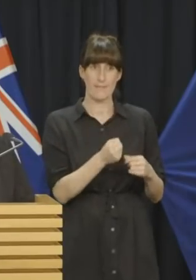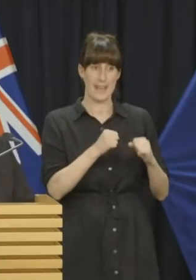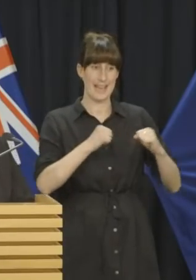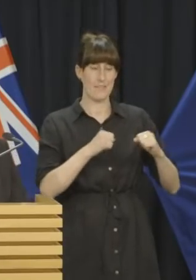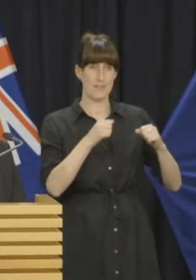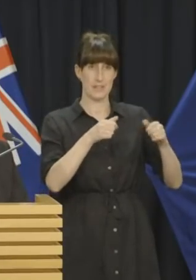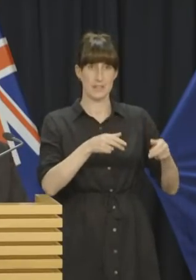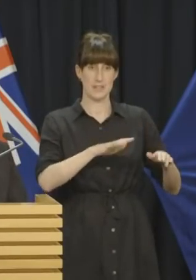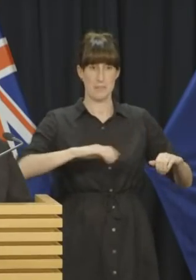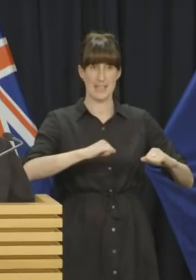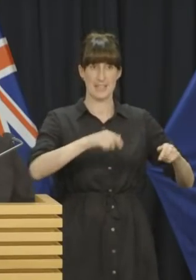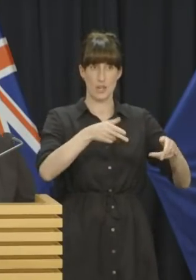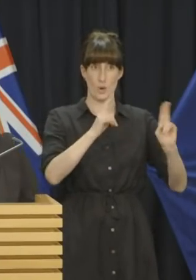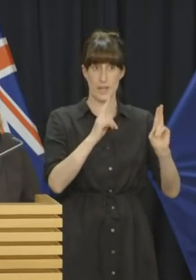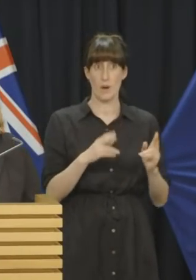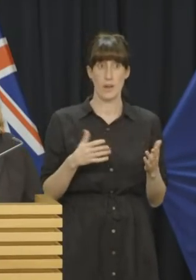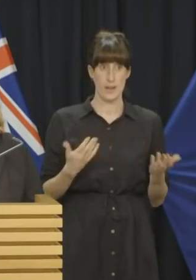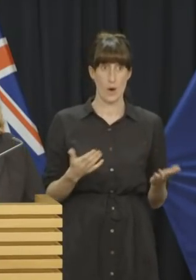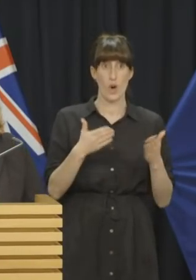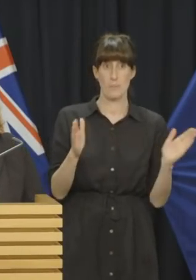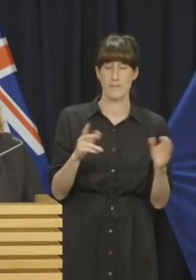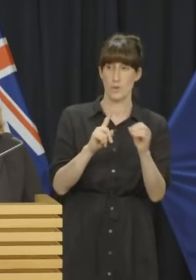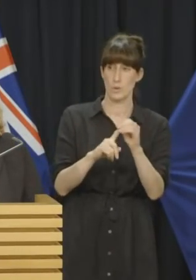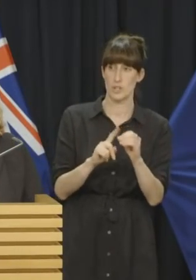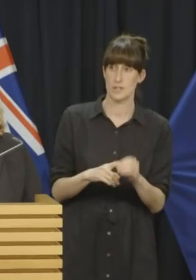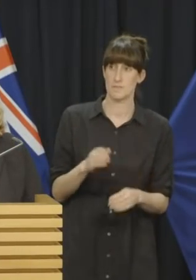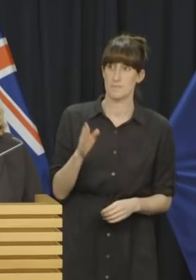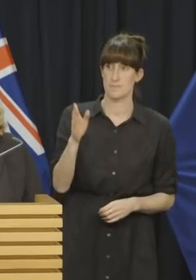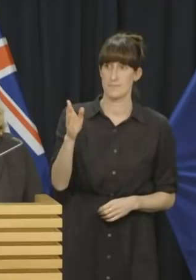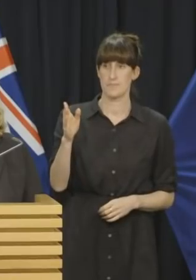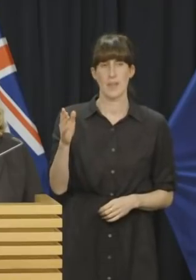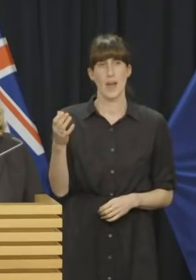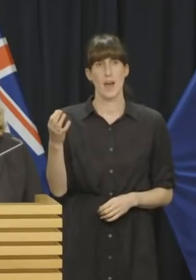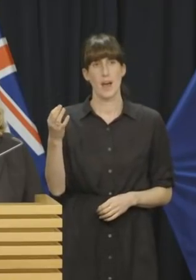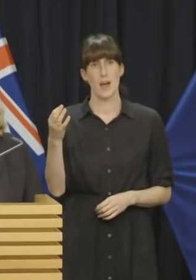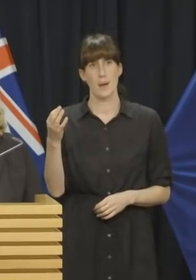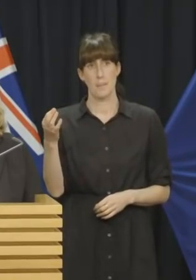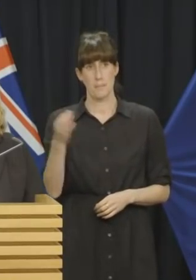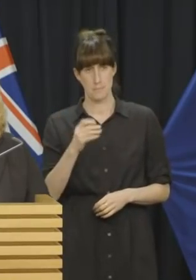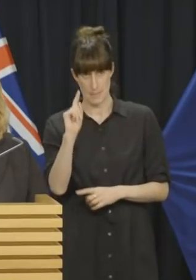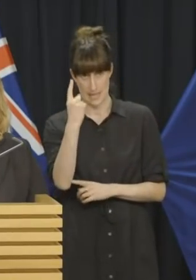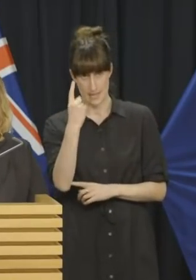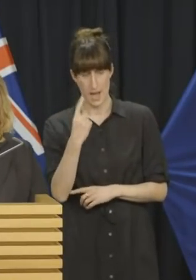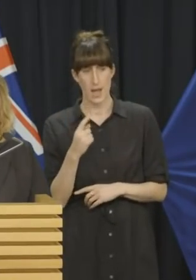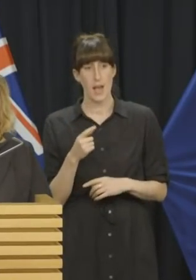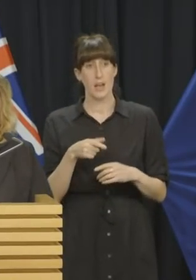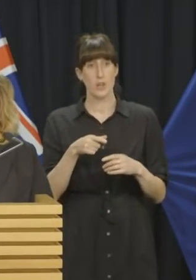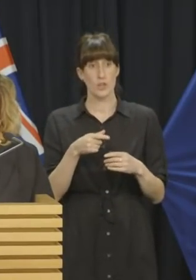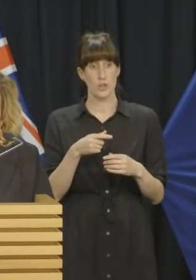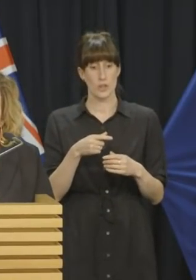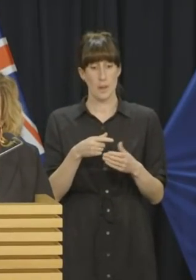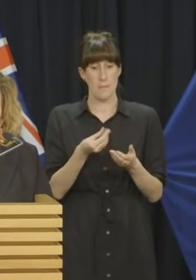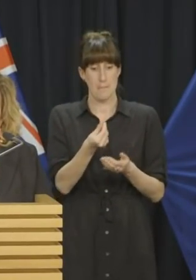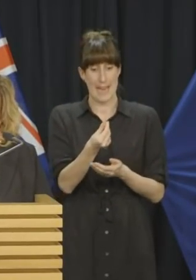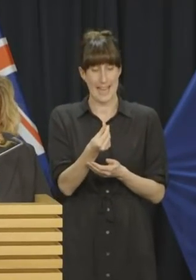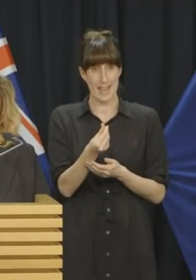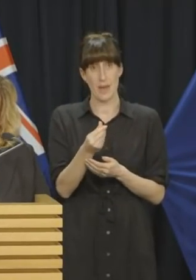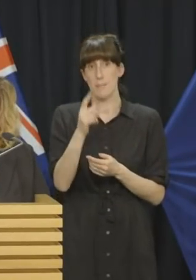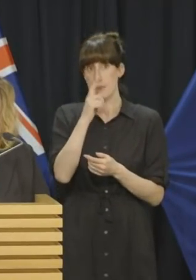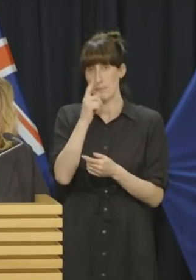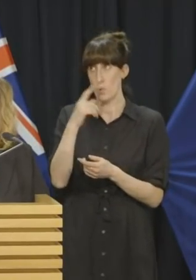Minister. Thank you. Can you explain how much this is going to save In terms of